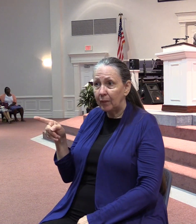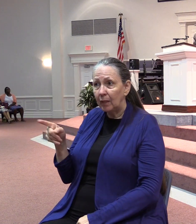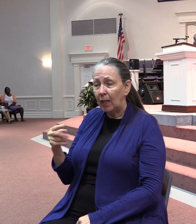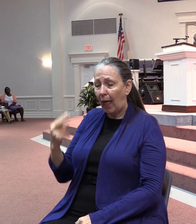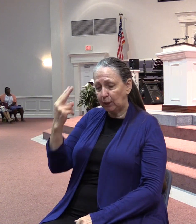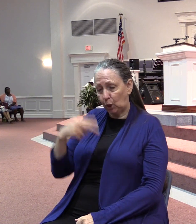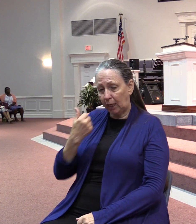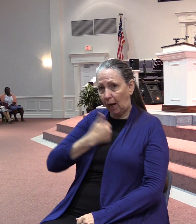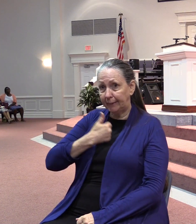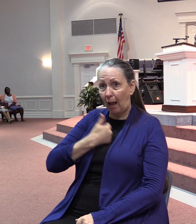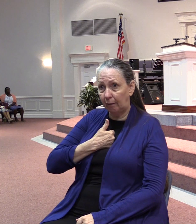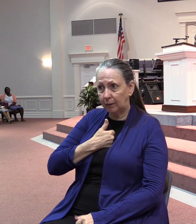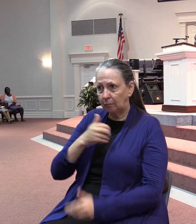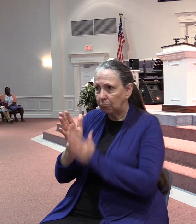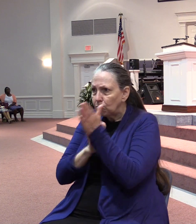critique us.